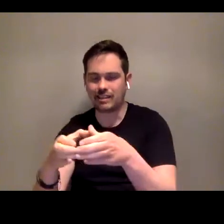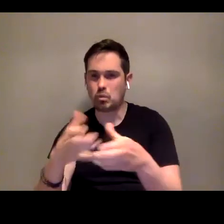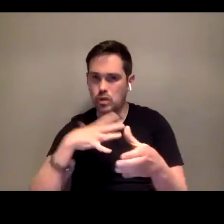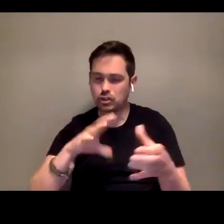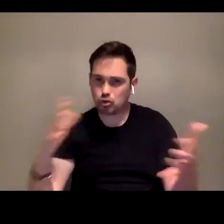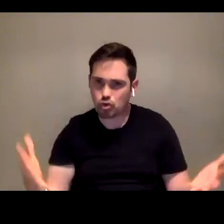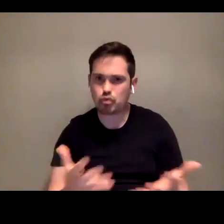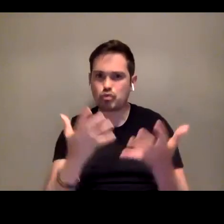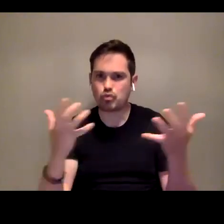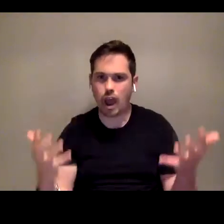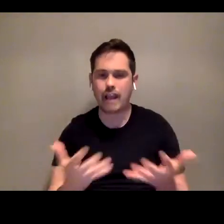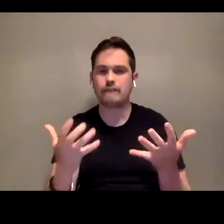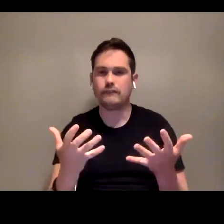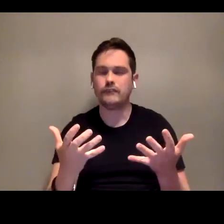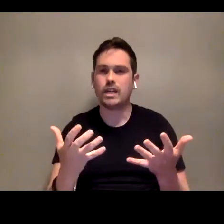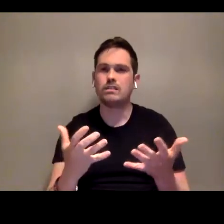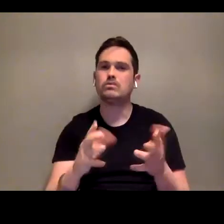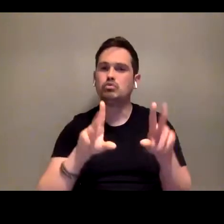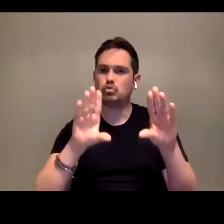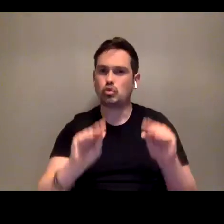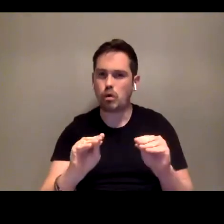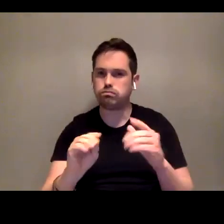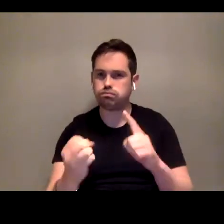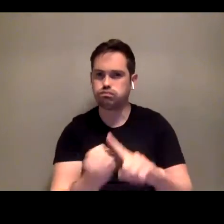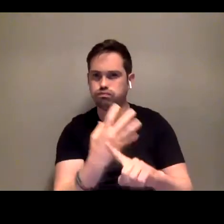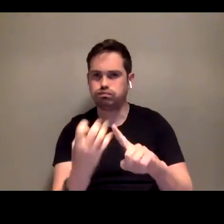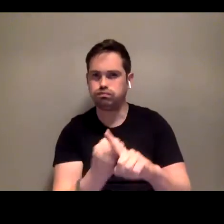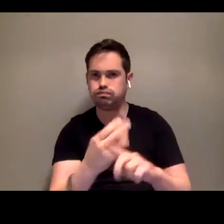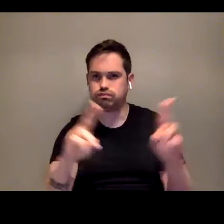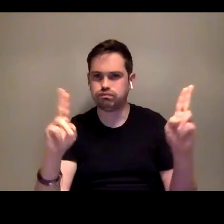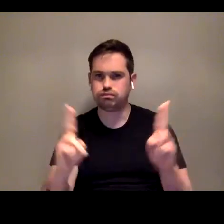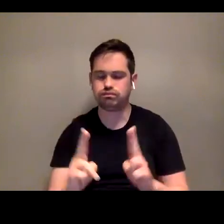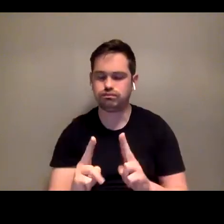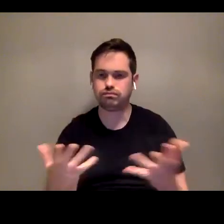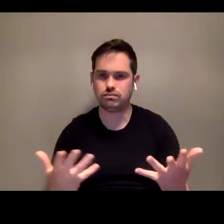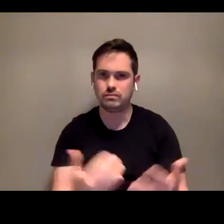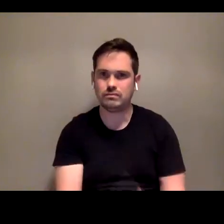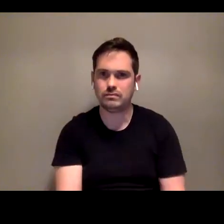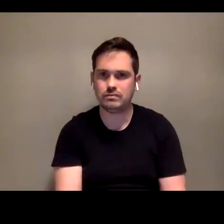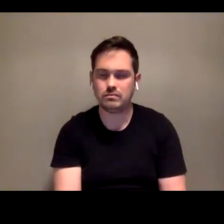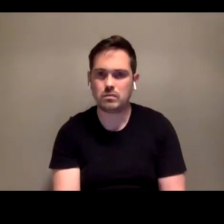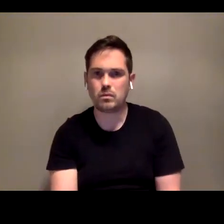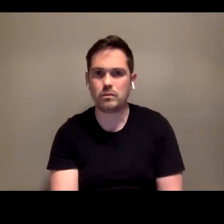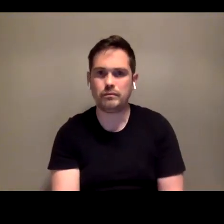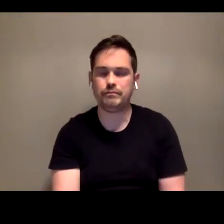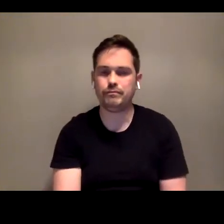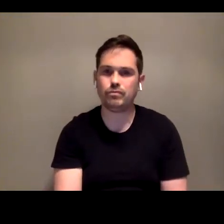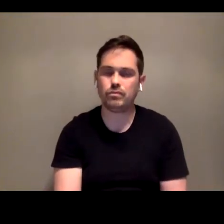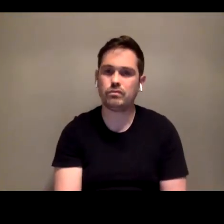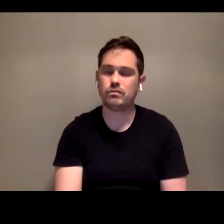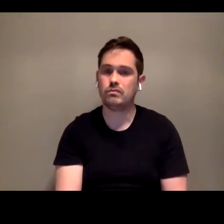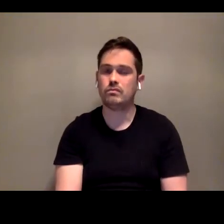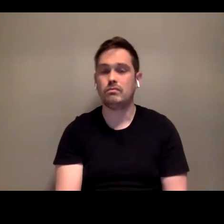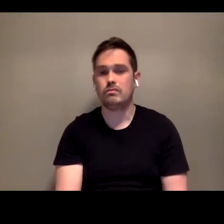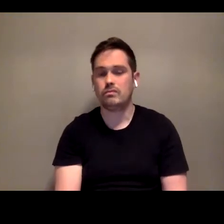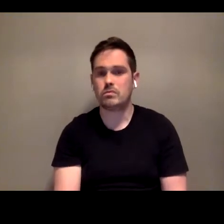and decarbonize, we could be seeing a very different story being told as a result of, you know, the hardships that people have gone